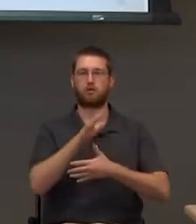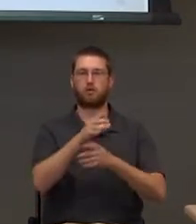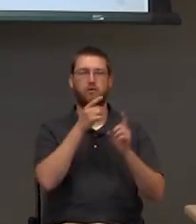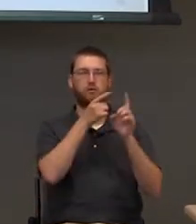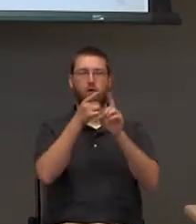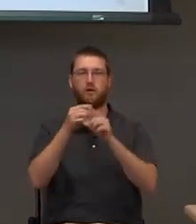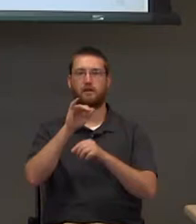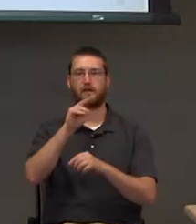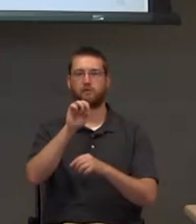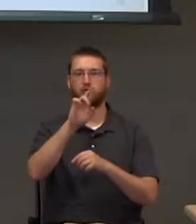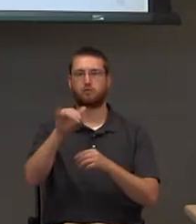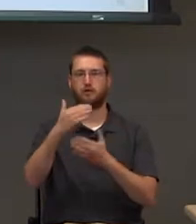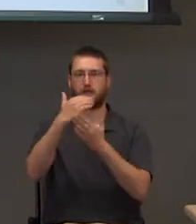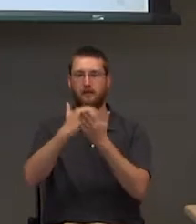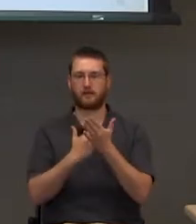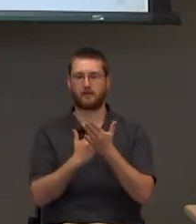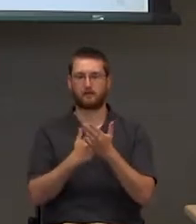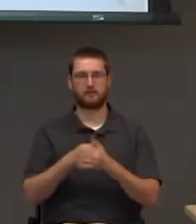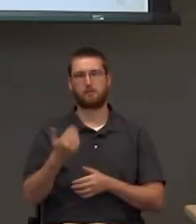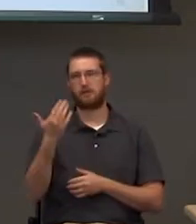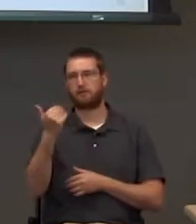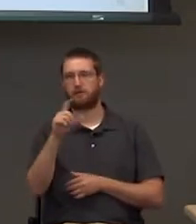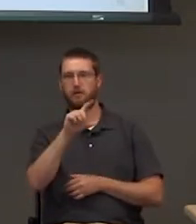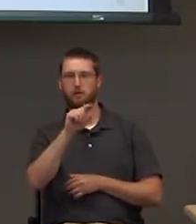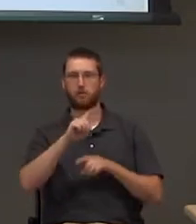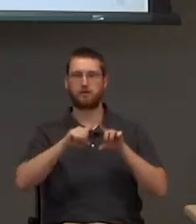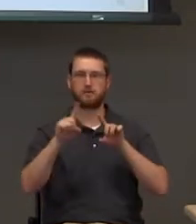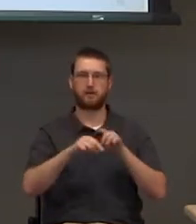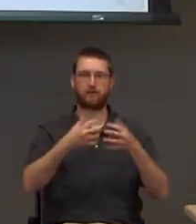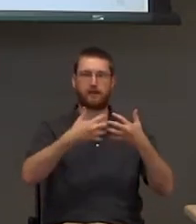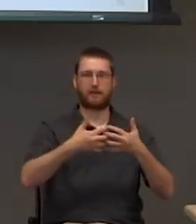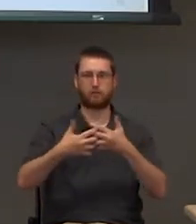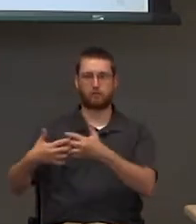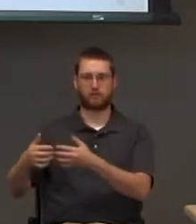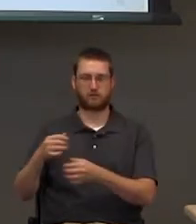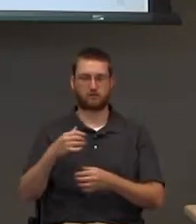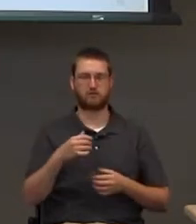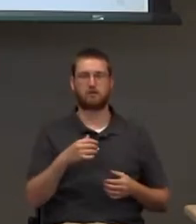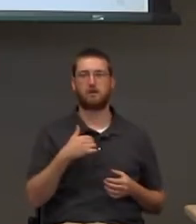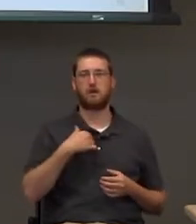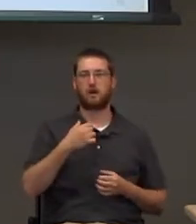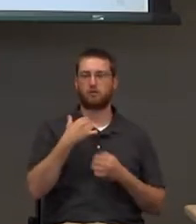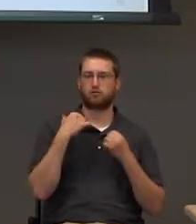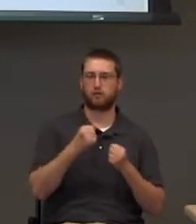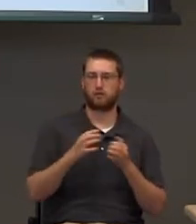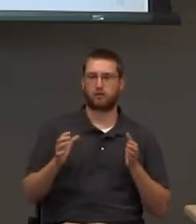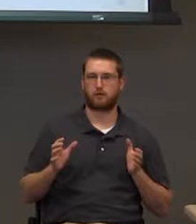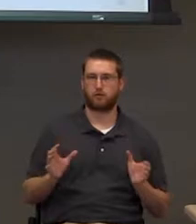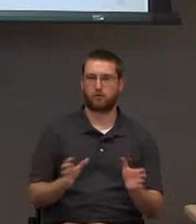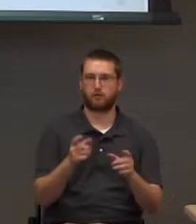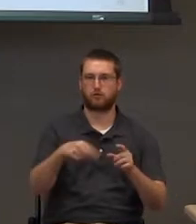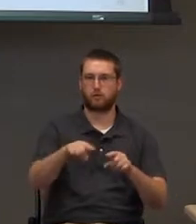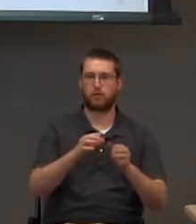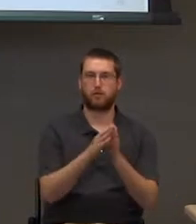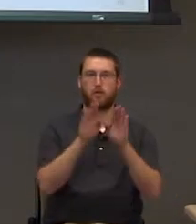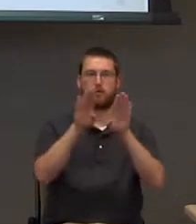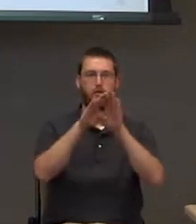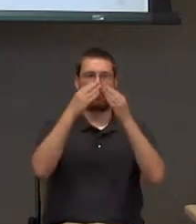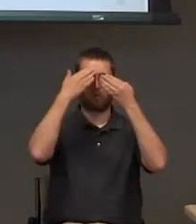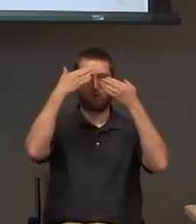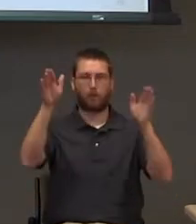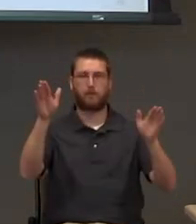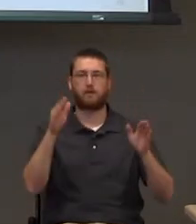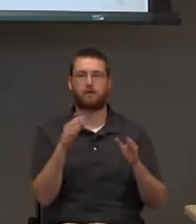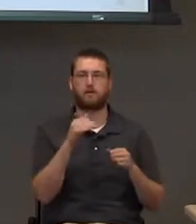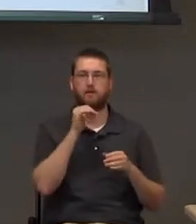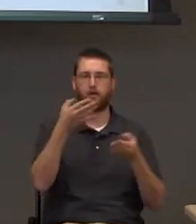industry list. Your target industry list right now is about 15 to 20 different industries. And I strongly encourage you as a community to be open, more than